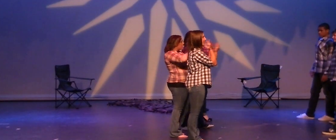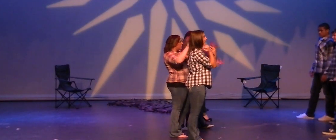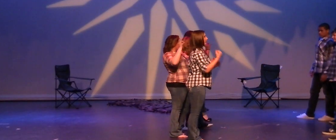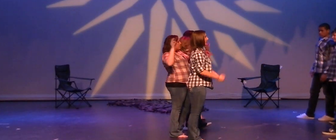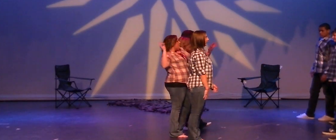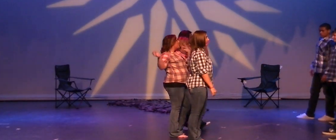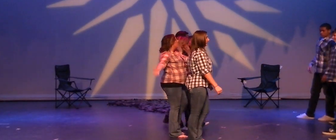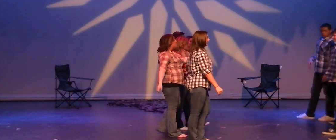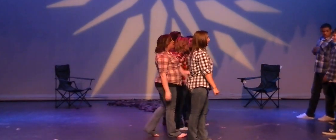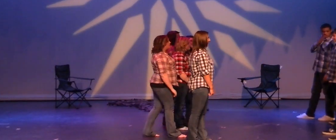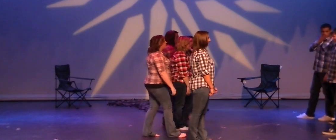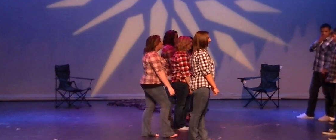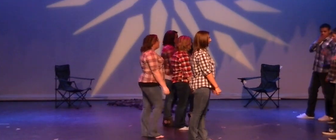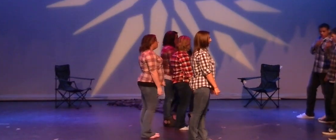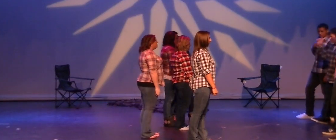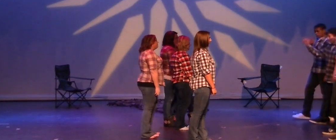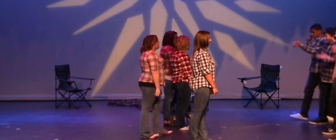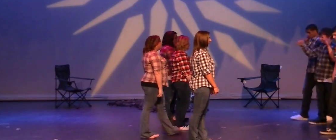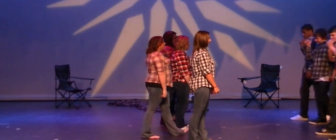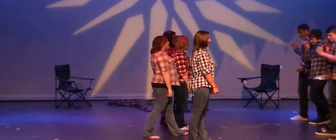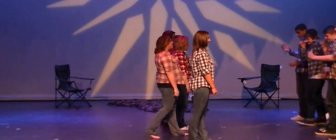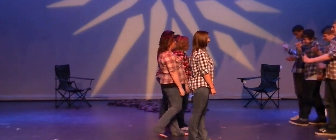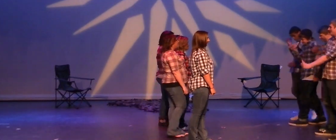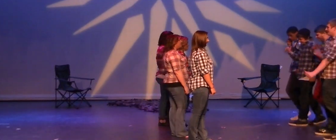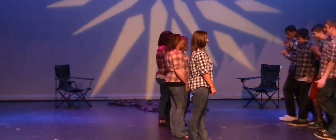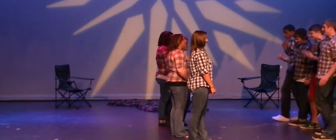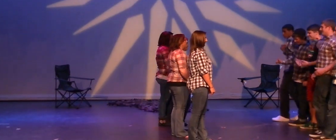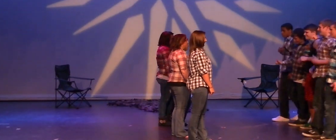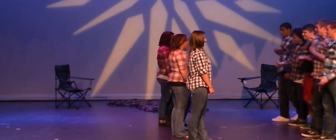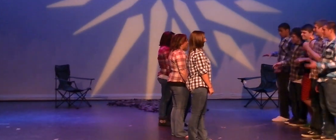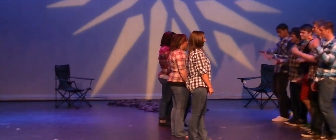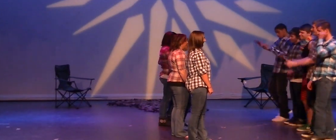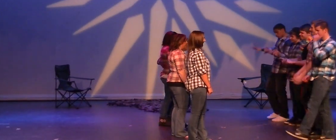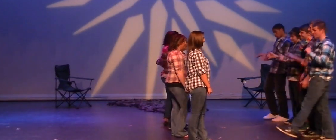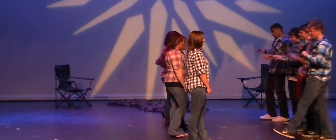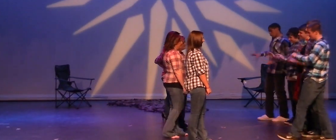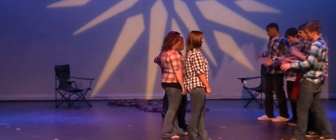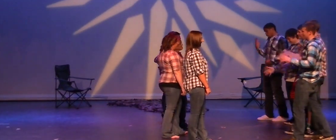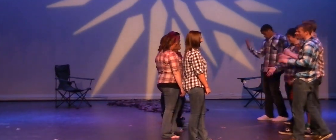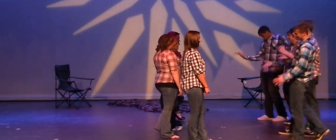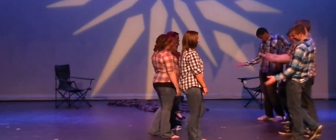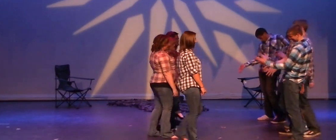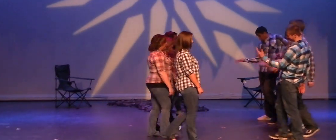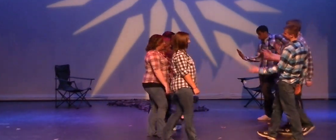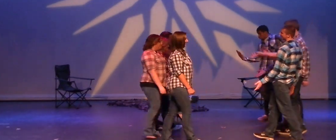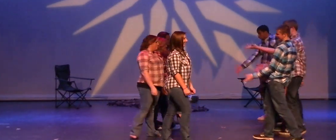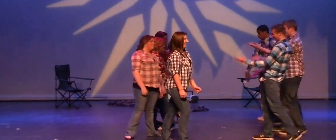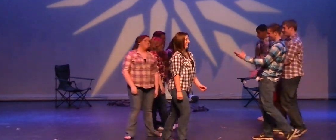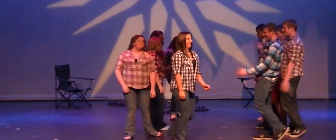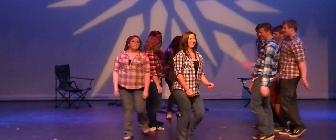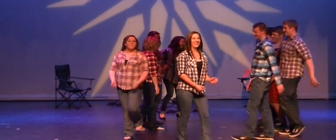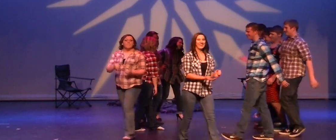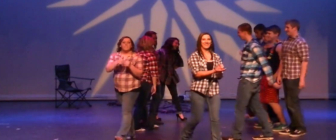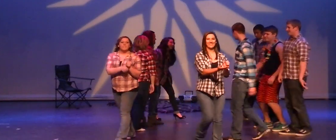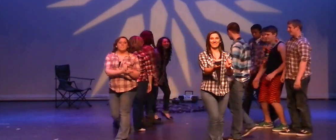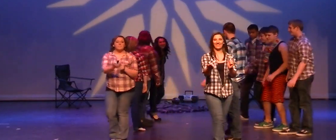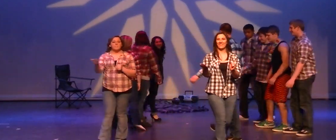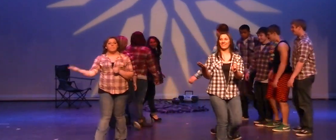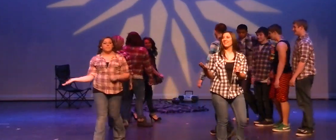loose in your bed I'm back to the ladies and y'all I keep doing all the stuff Cause everything